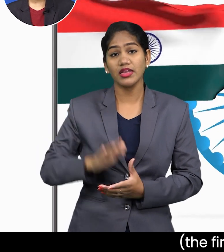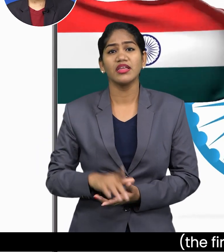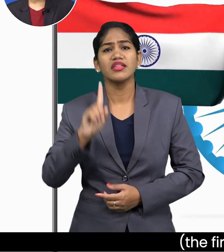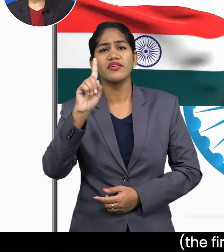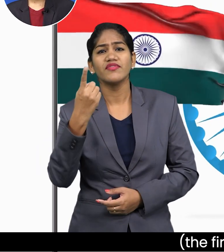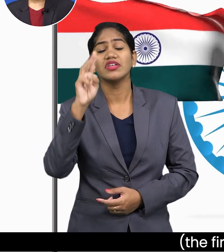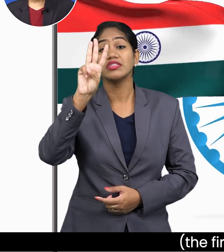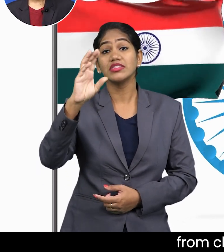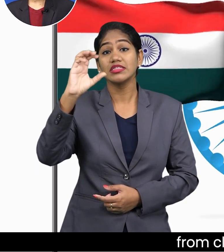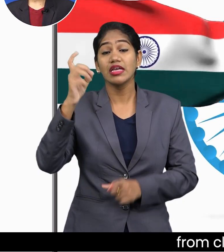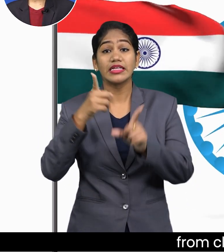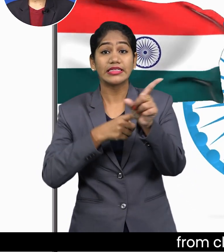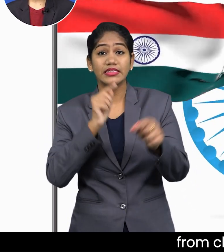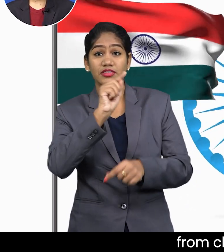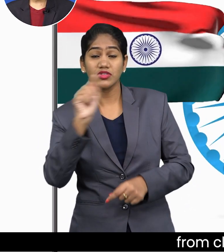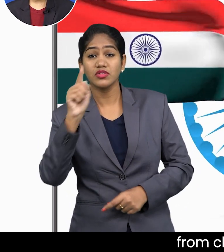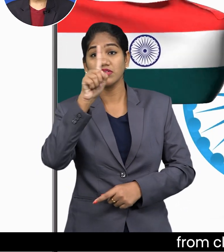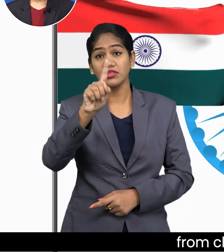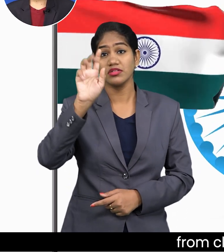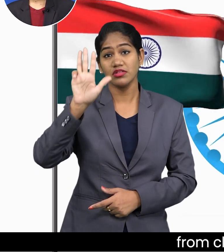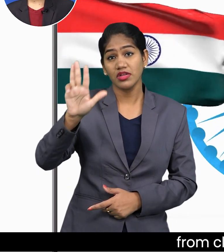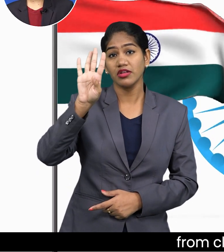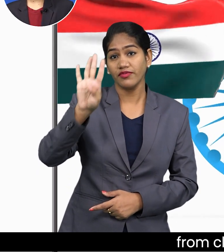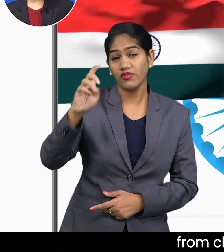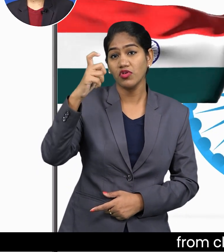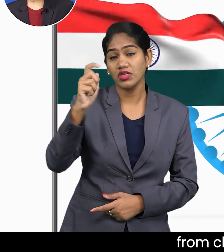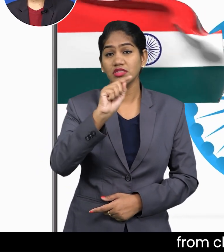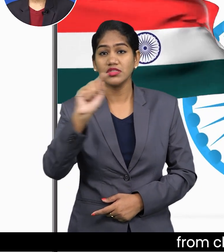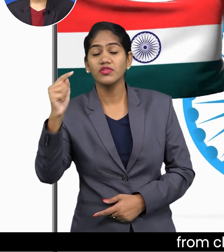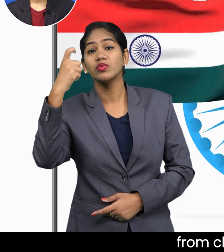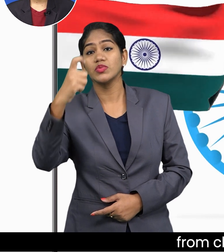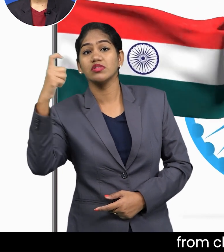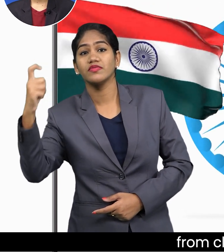to 77, from class 10th, Social Studies.